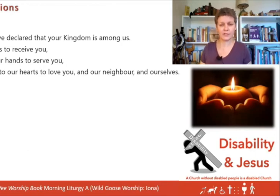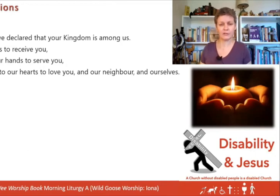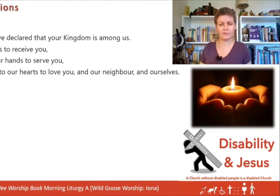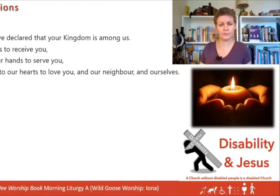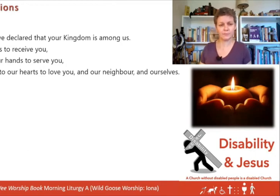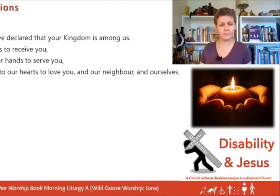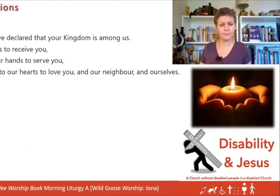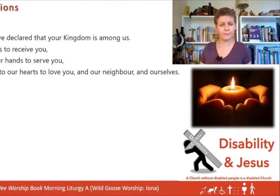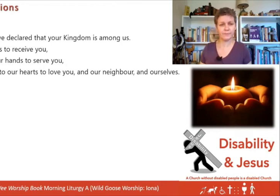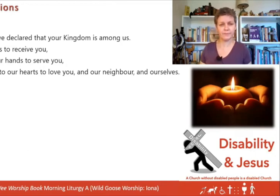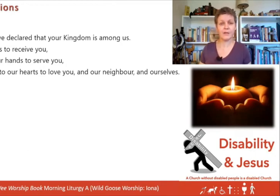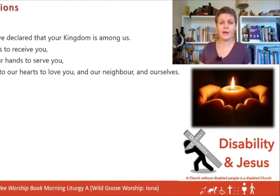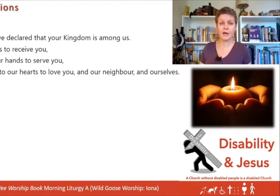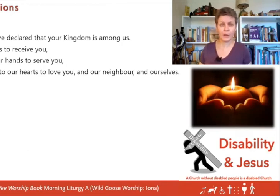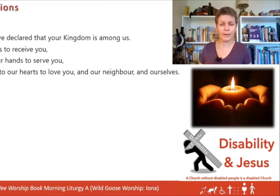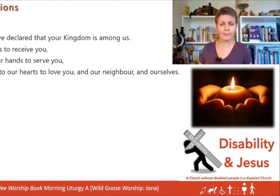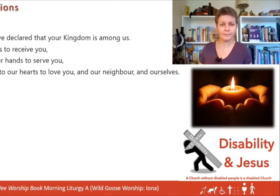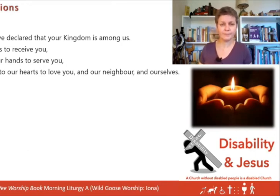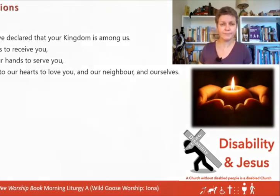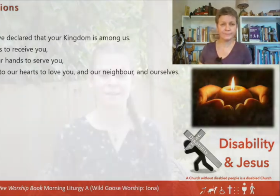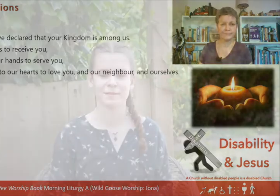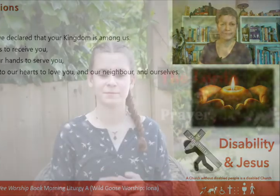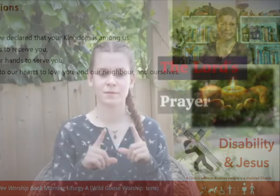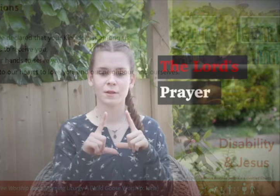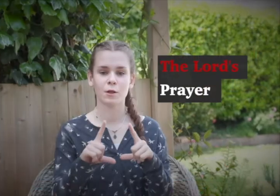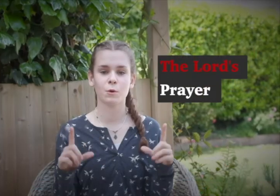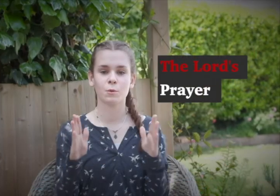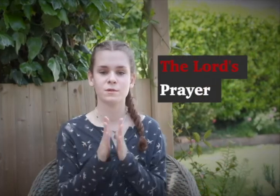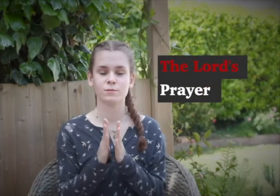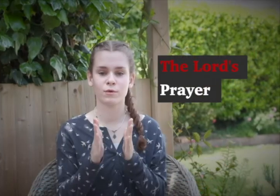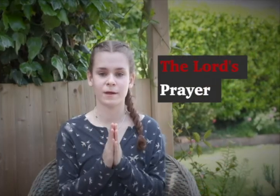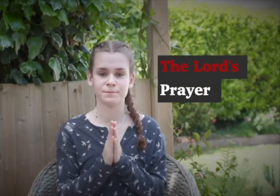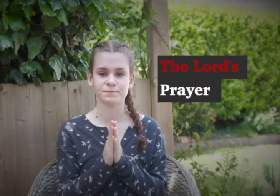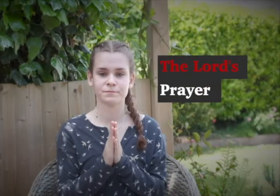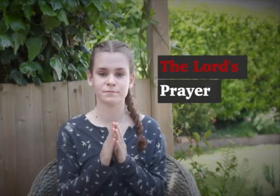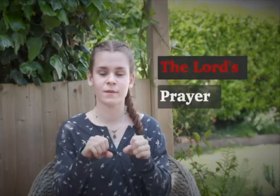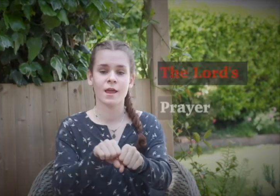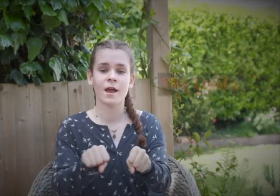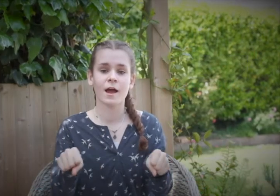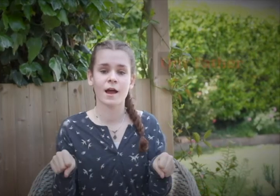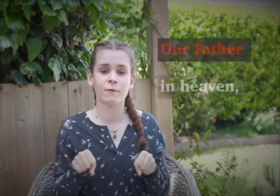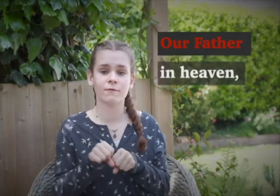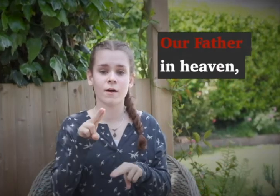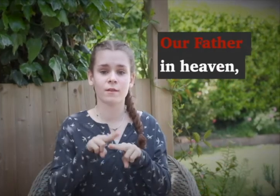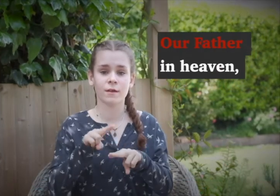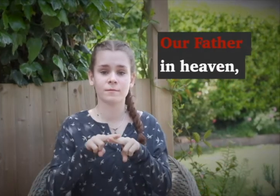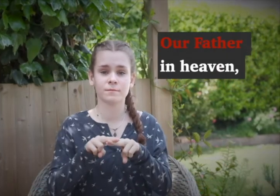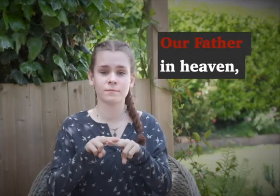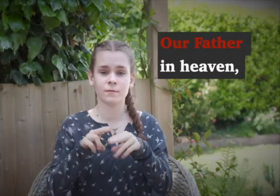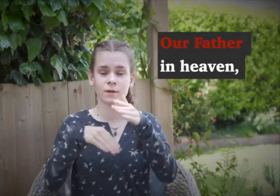ourselves. Amen. The Lord's Prayer. Our Father in heaven,